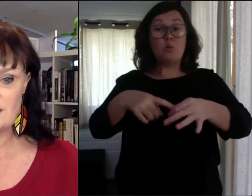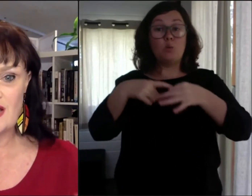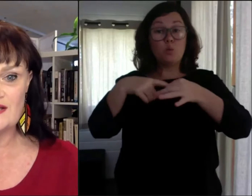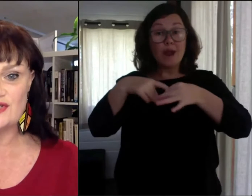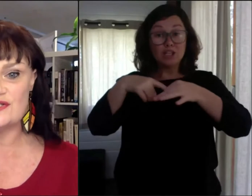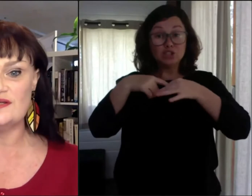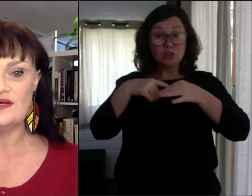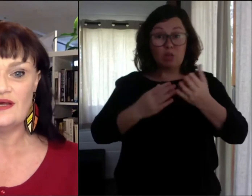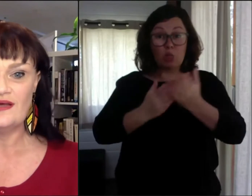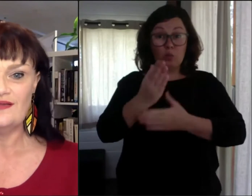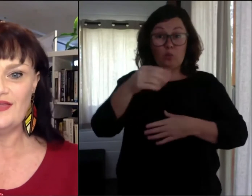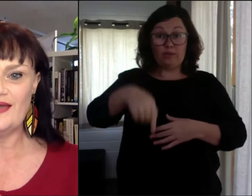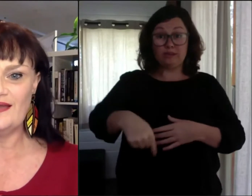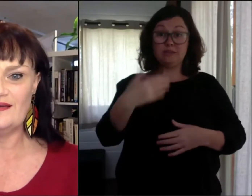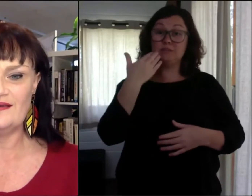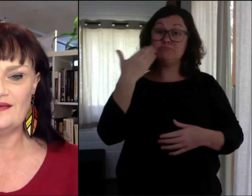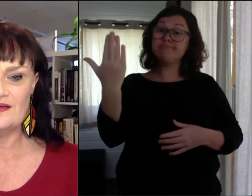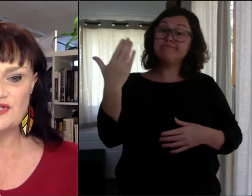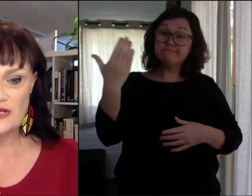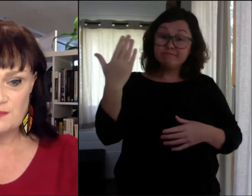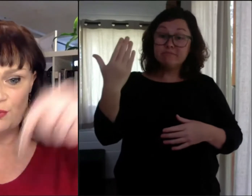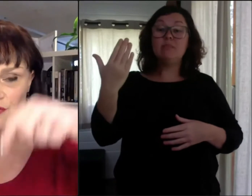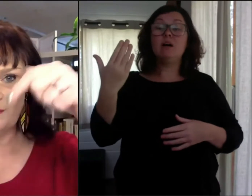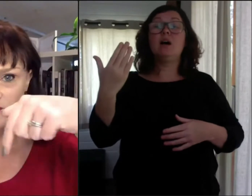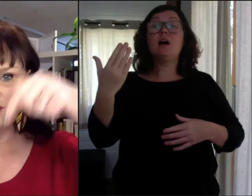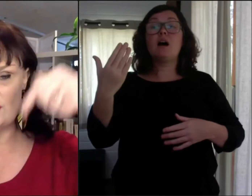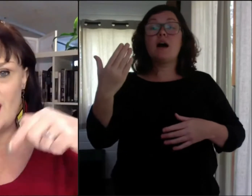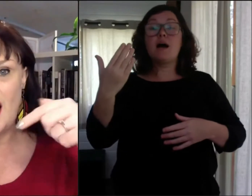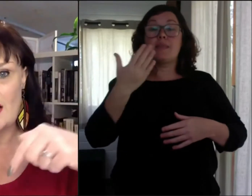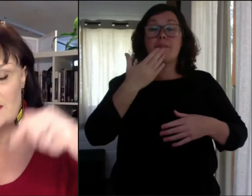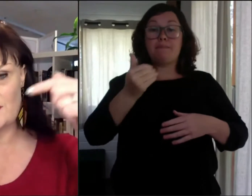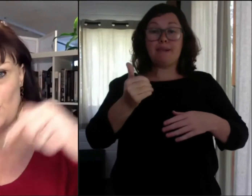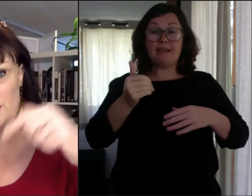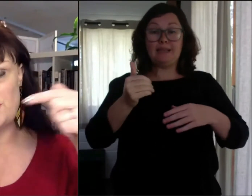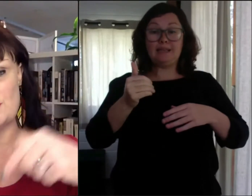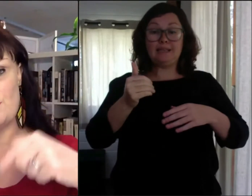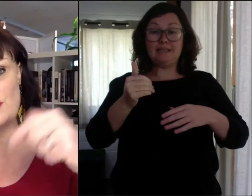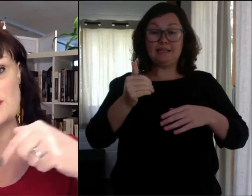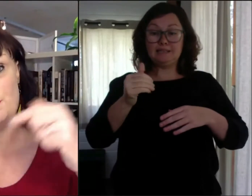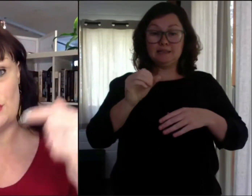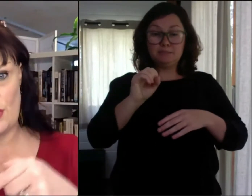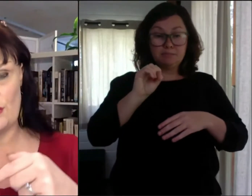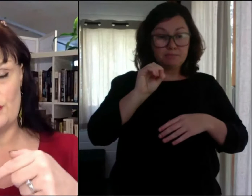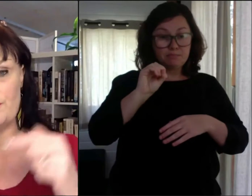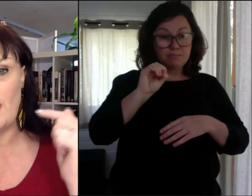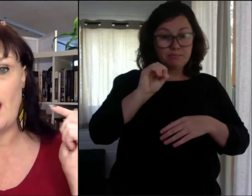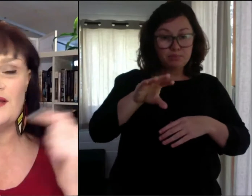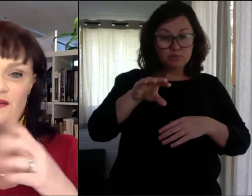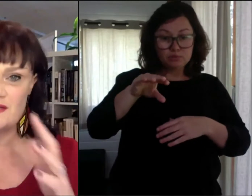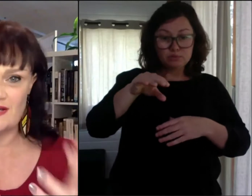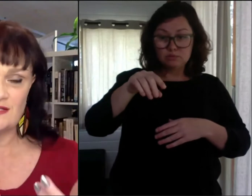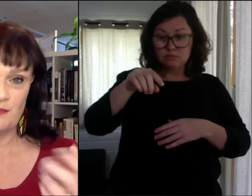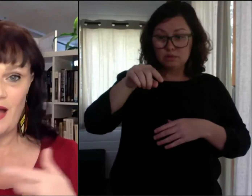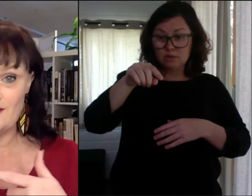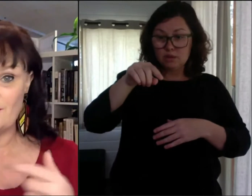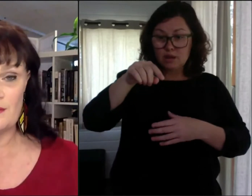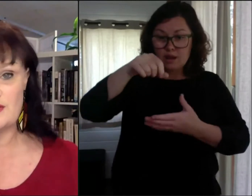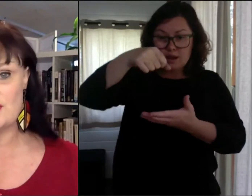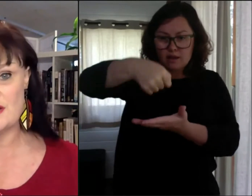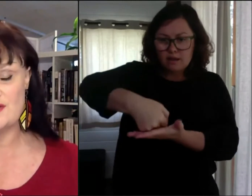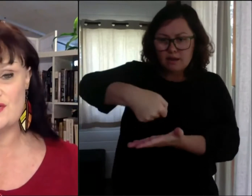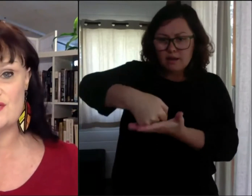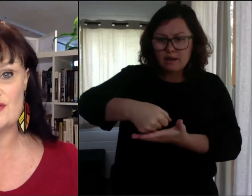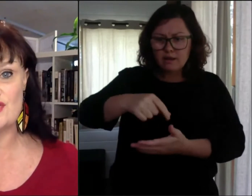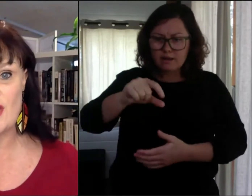the presentation, then just put them into the Ask a Question box below. I don't tend to pay very